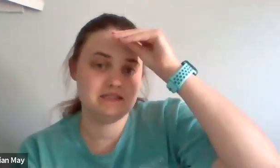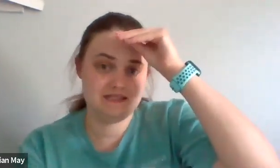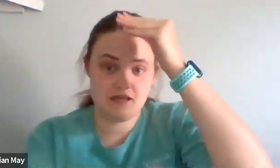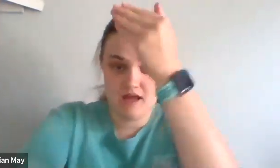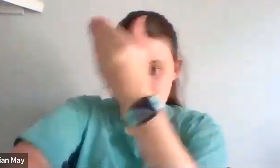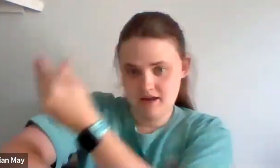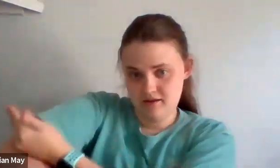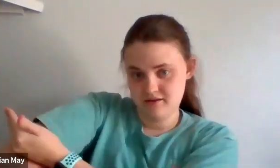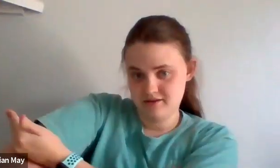Son.